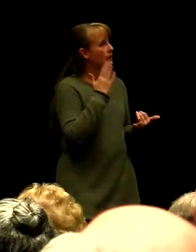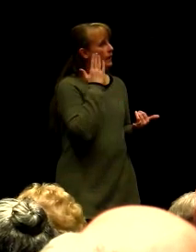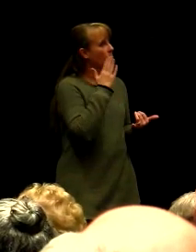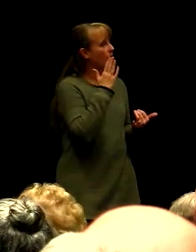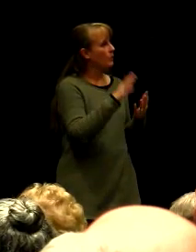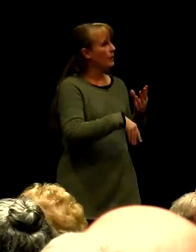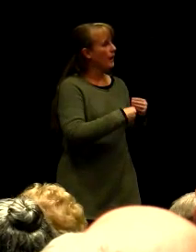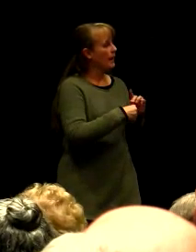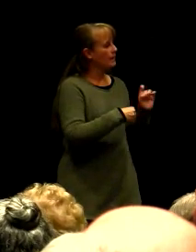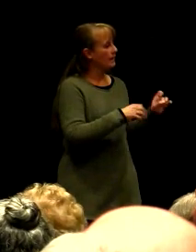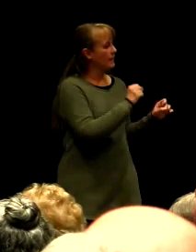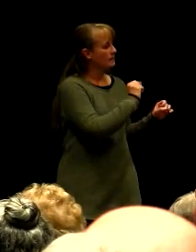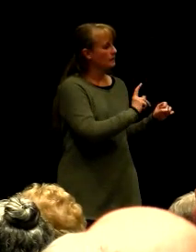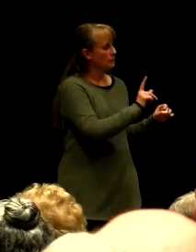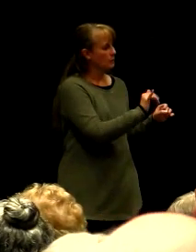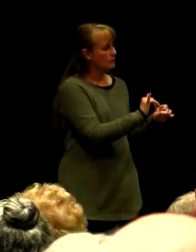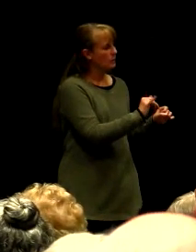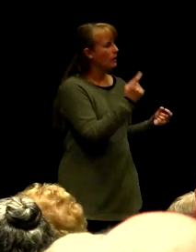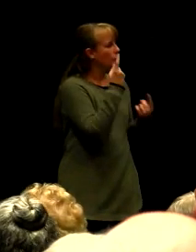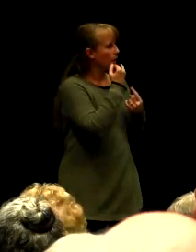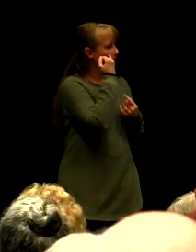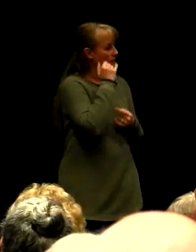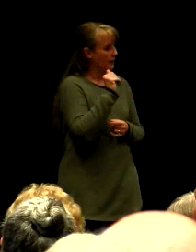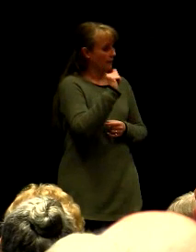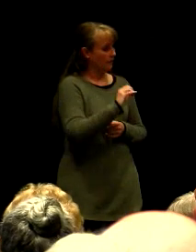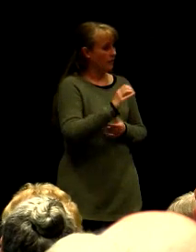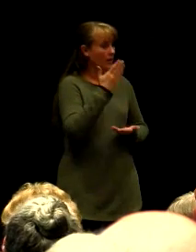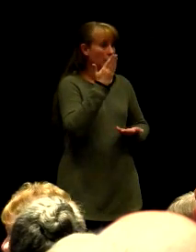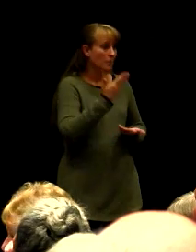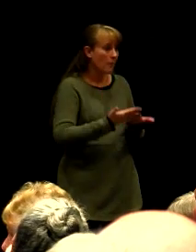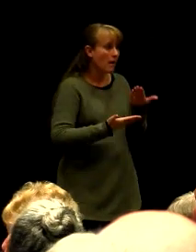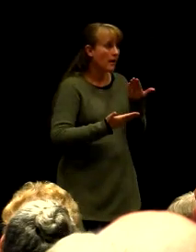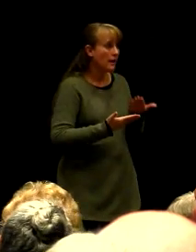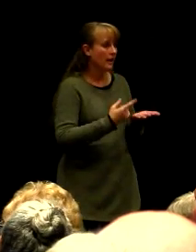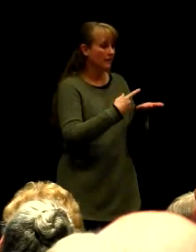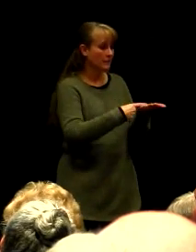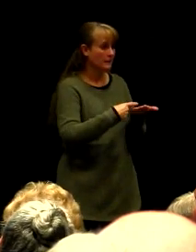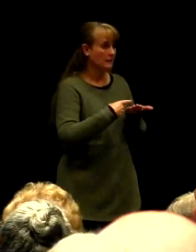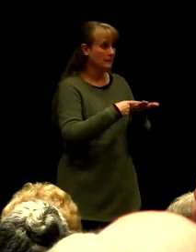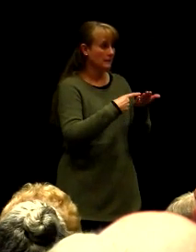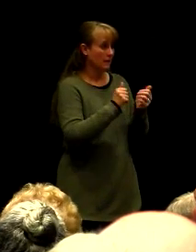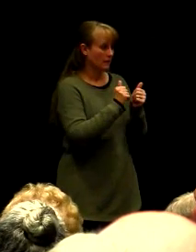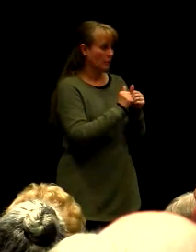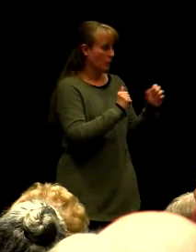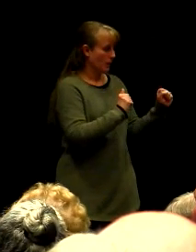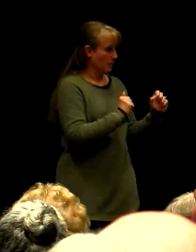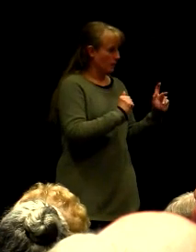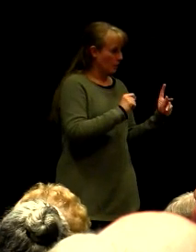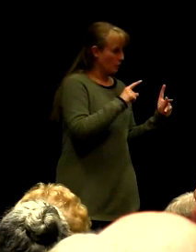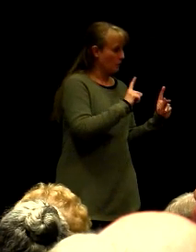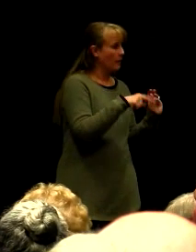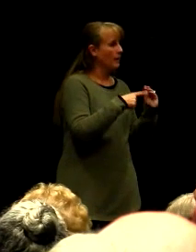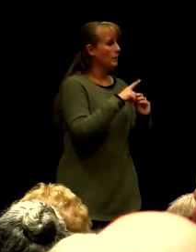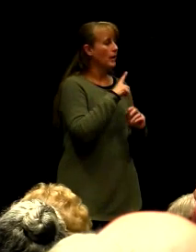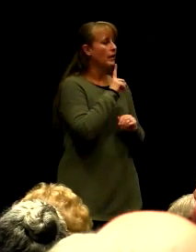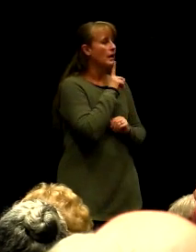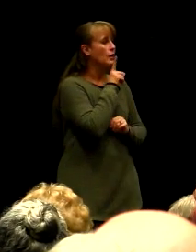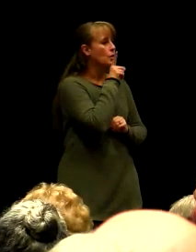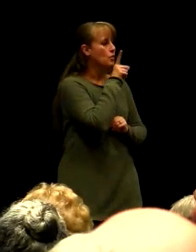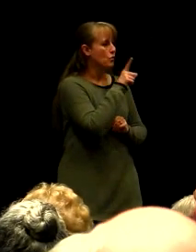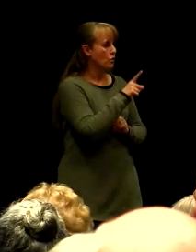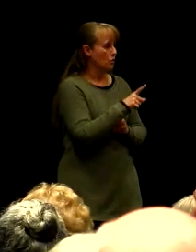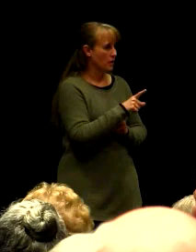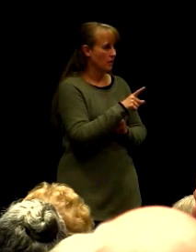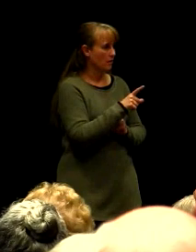frame, I'm just wondering whether Clark might have talked to Kubrick about a real